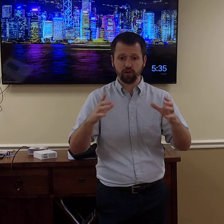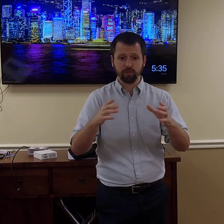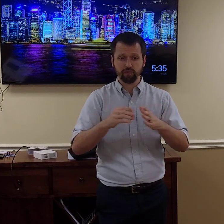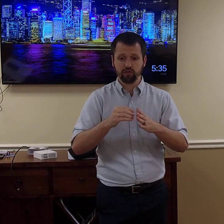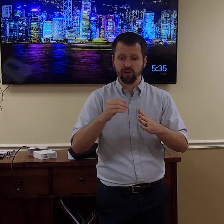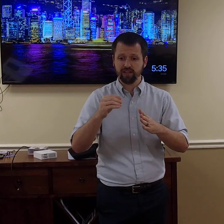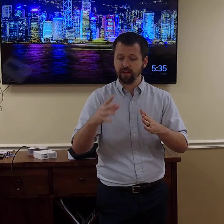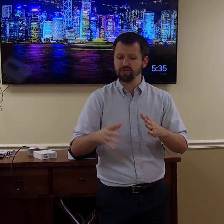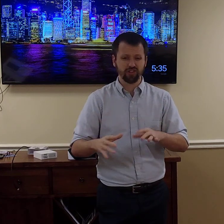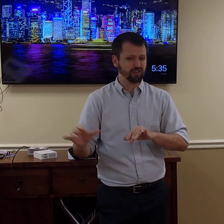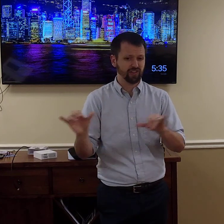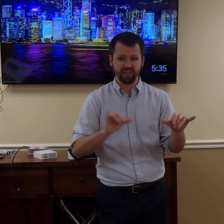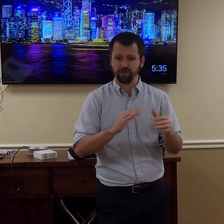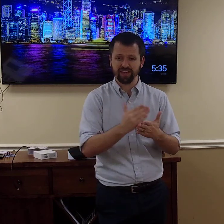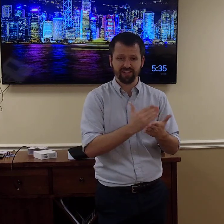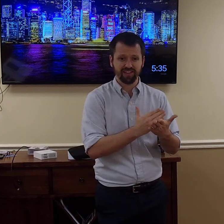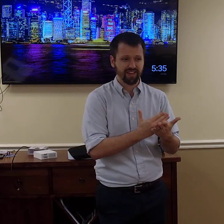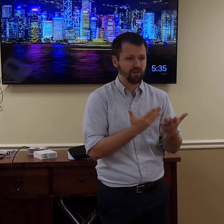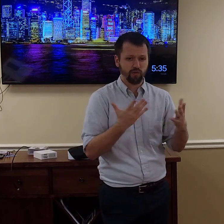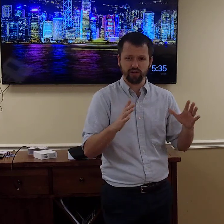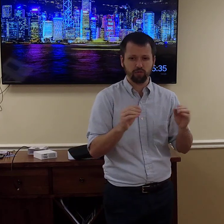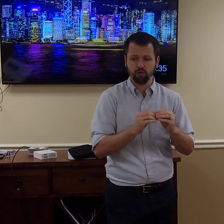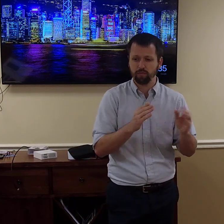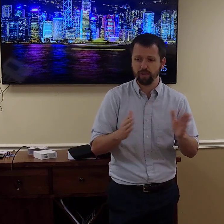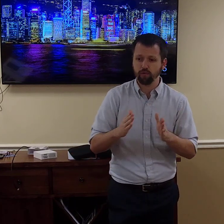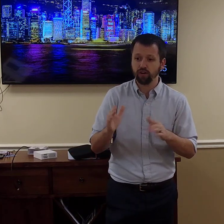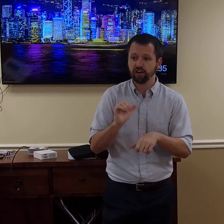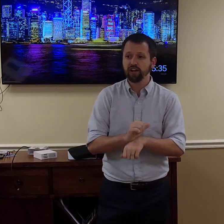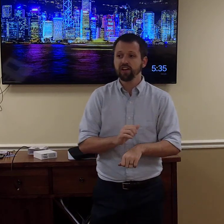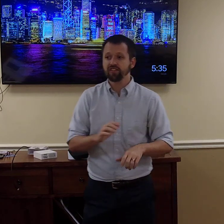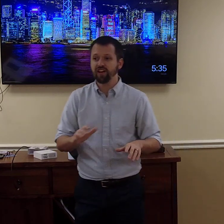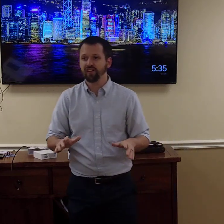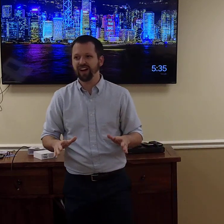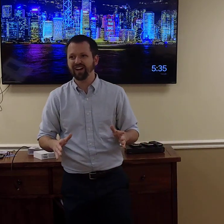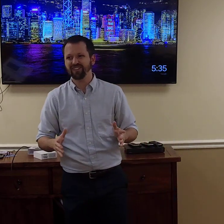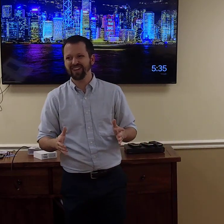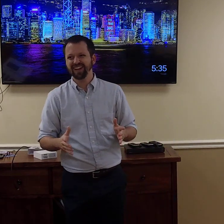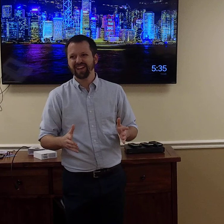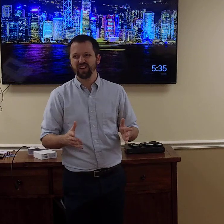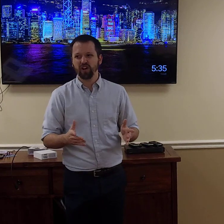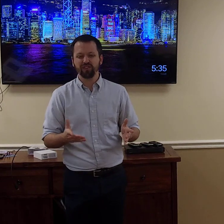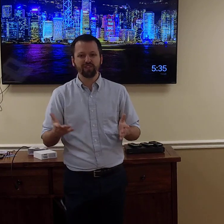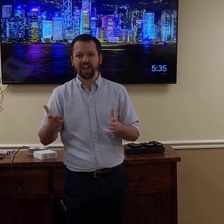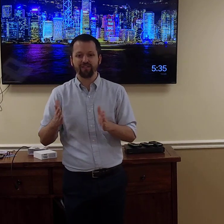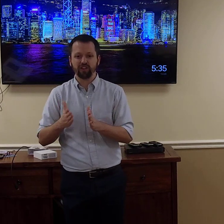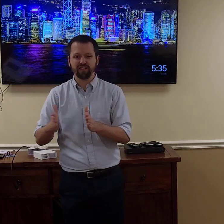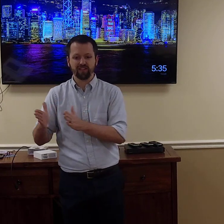of students, I'm just going to do the same lesson because I don't want to do more prep work. So, even if I have a lesson